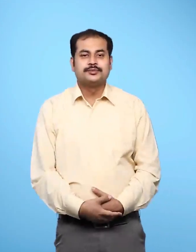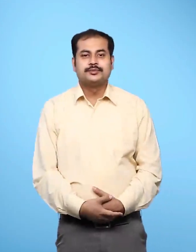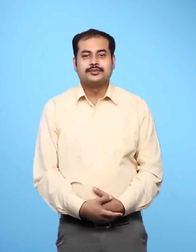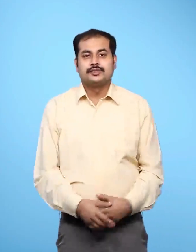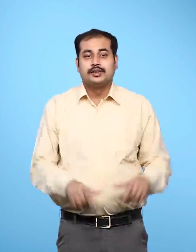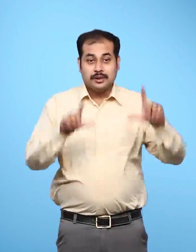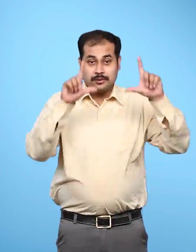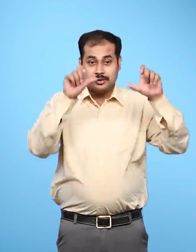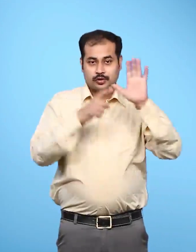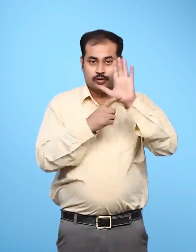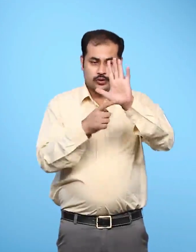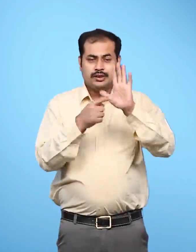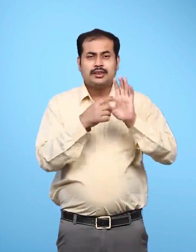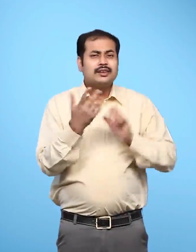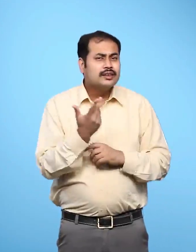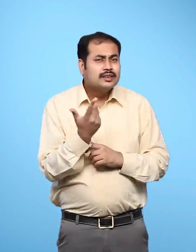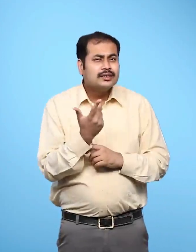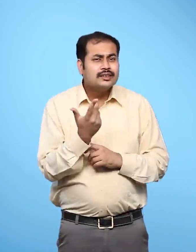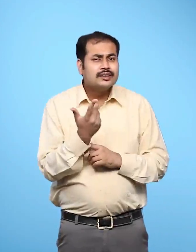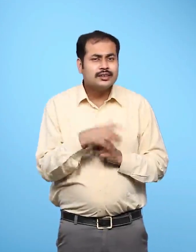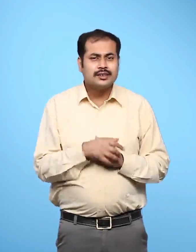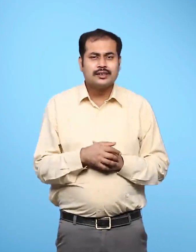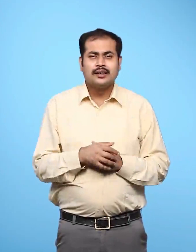Picture shows a man washing clothes.